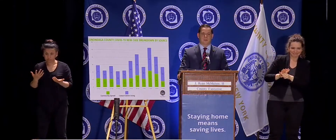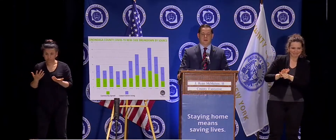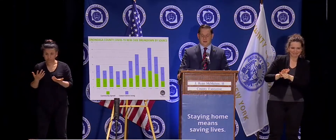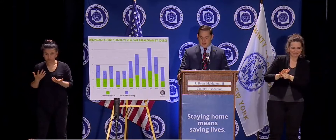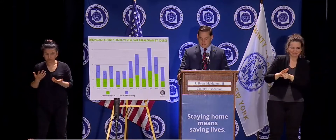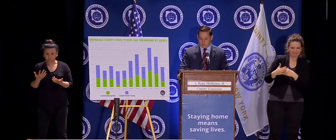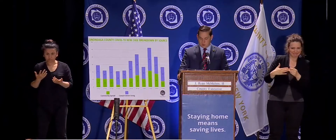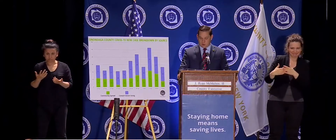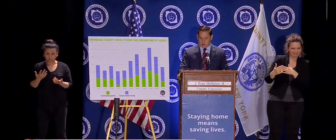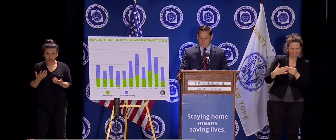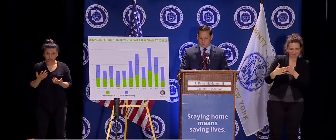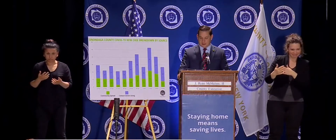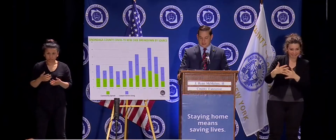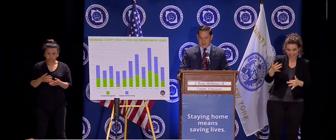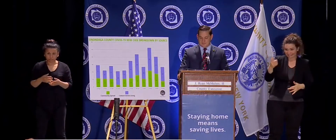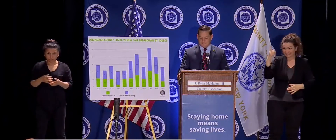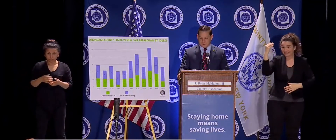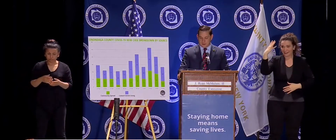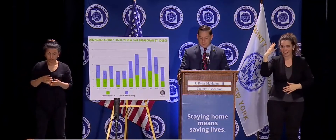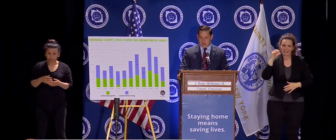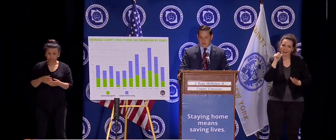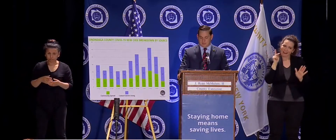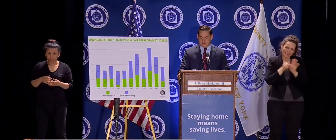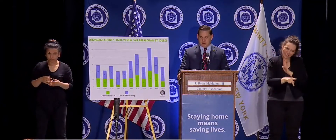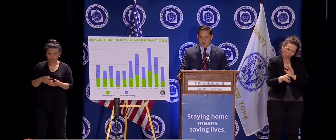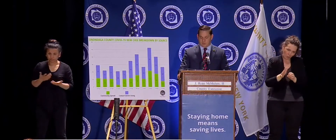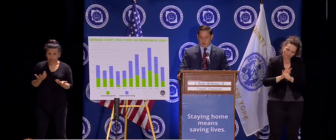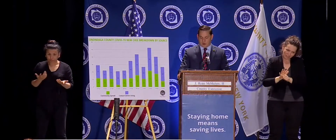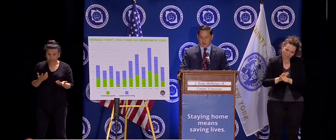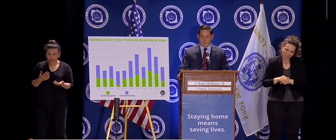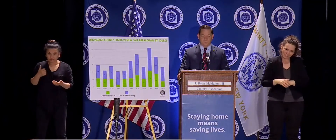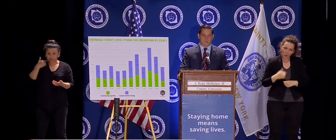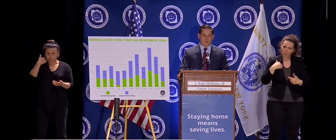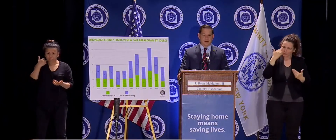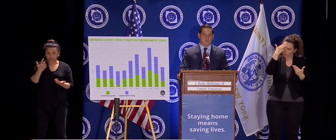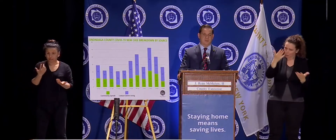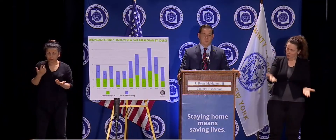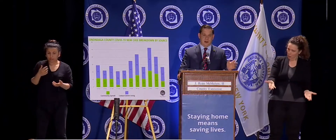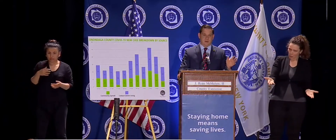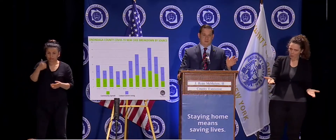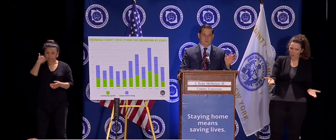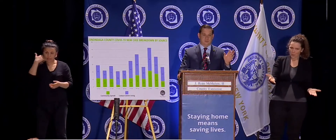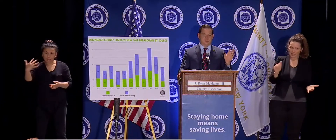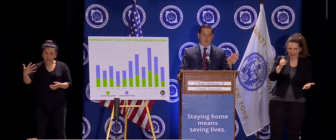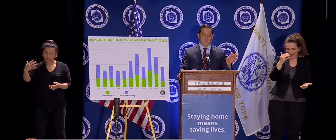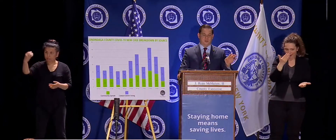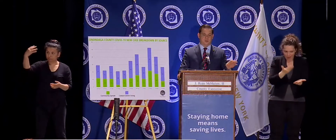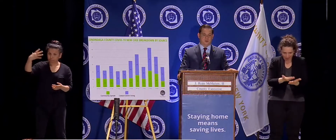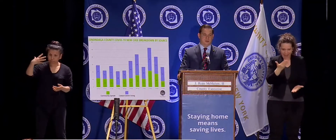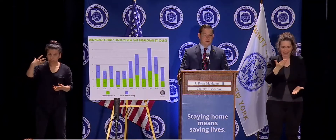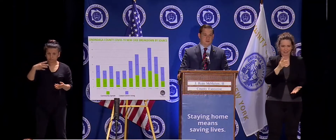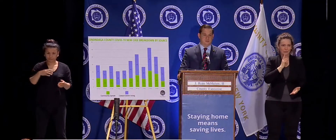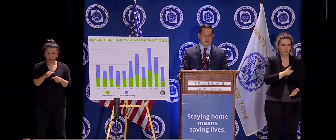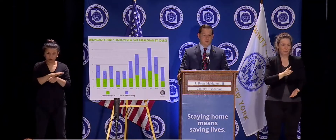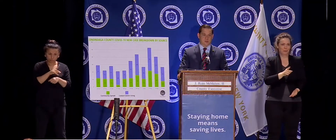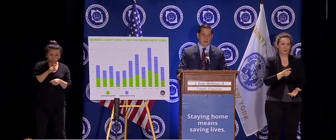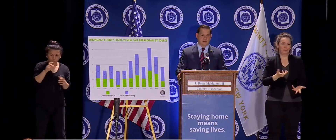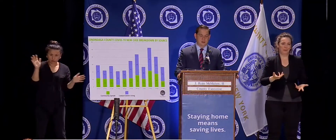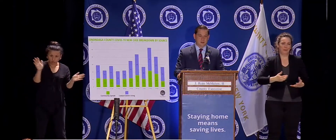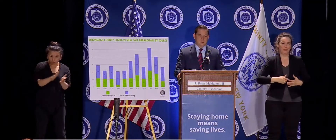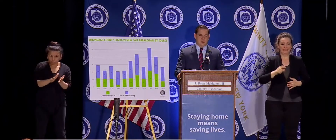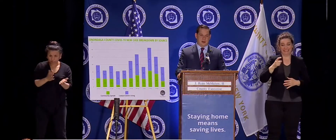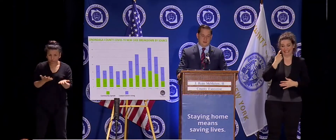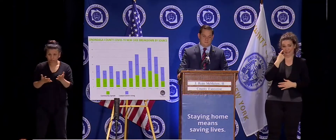bit. We don't know enough about that. But overall, a lot of people were out enjoying the community this past